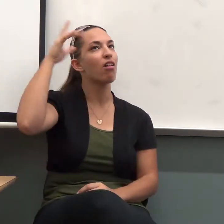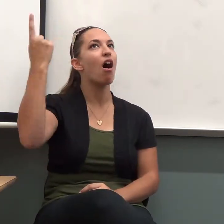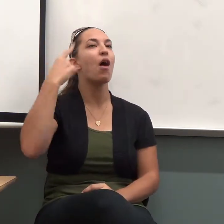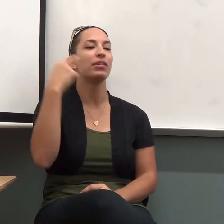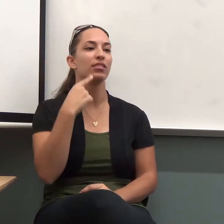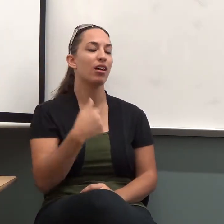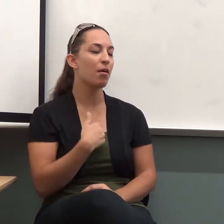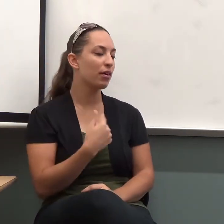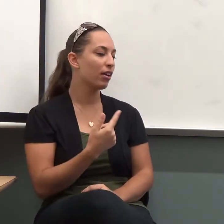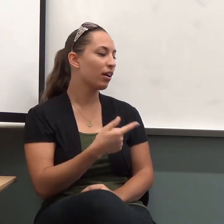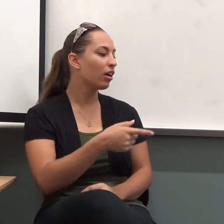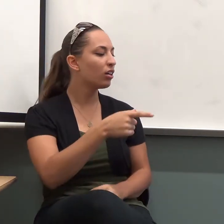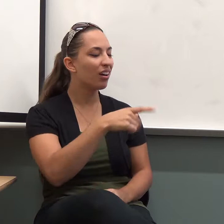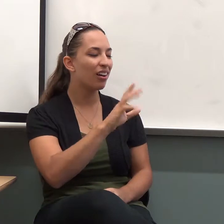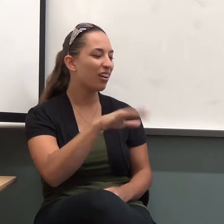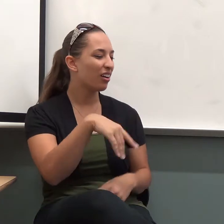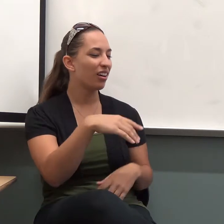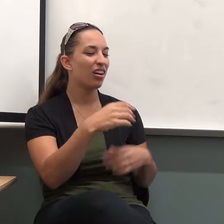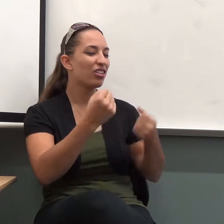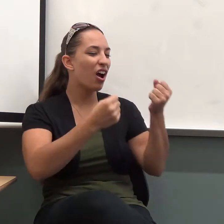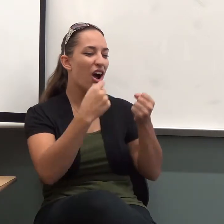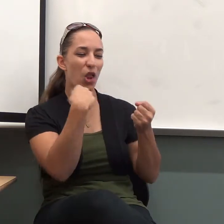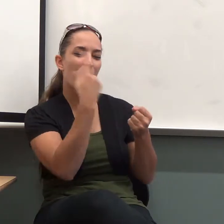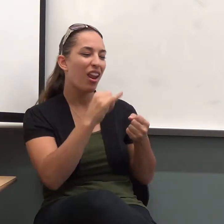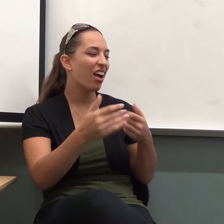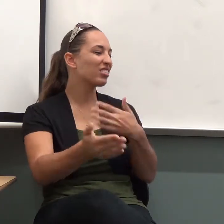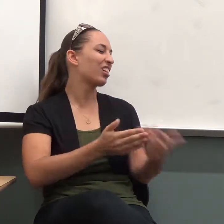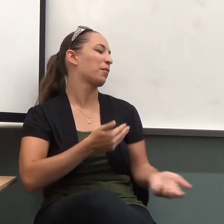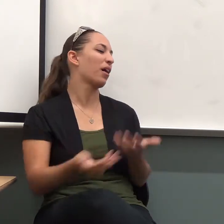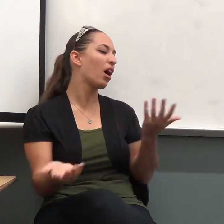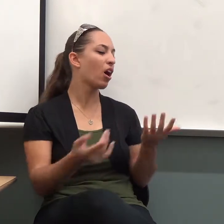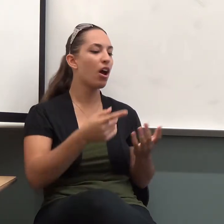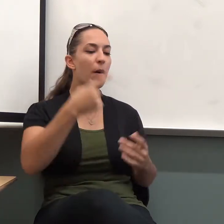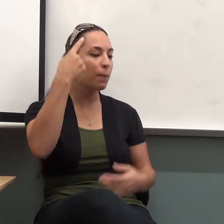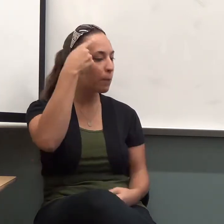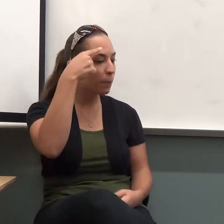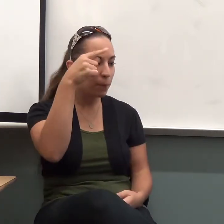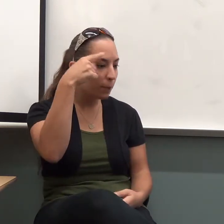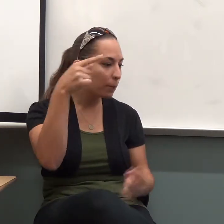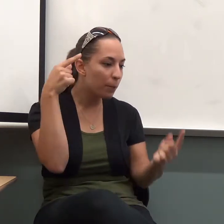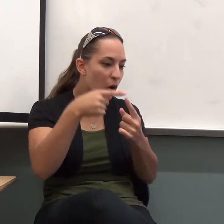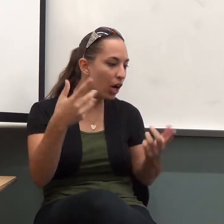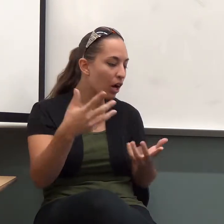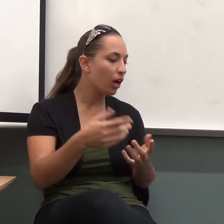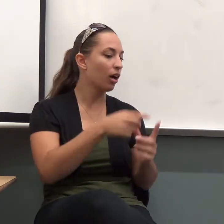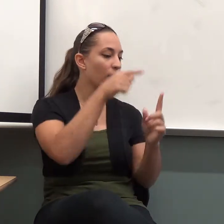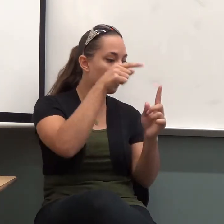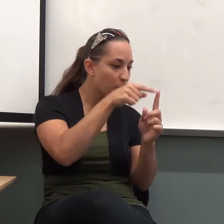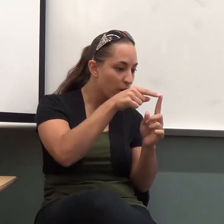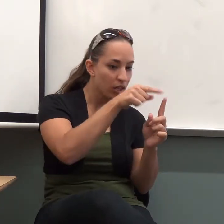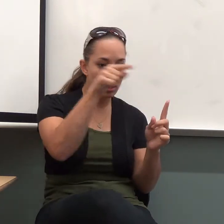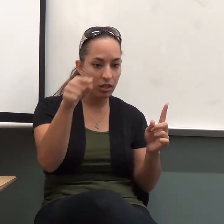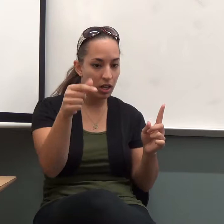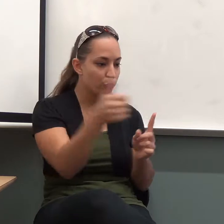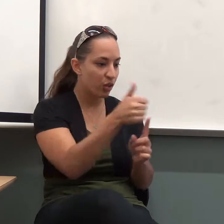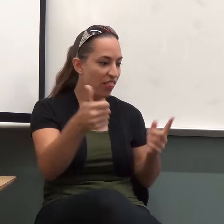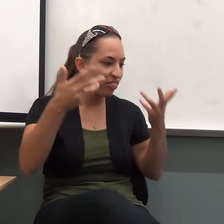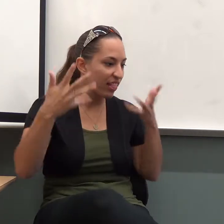trying to get the cooler car. You said your father? My dad used to tell me it was point A to point B only. We get in big fights about it because I'd always